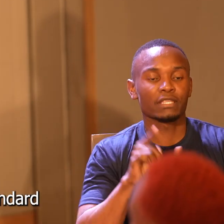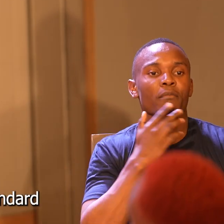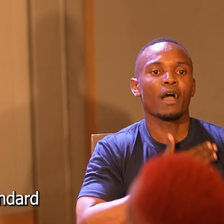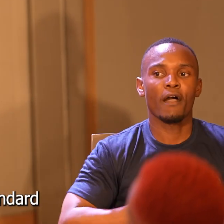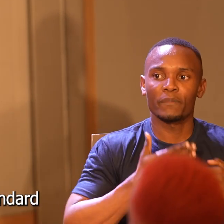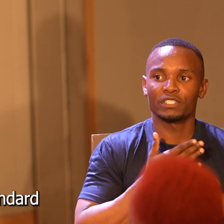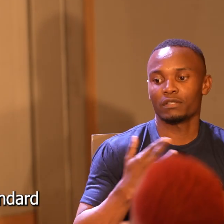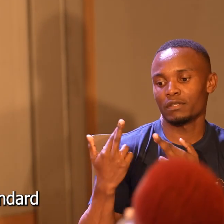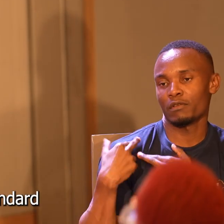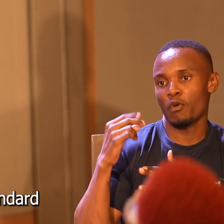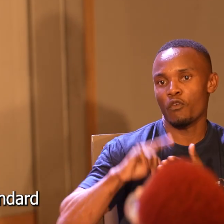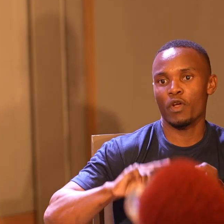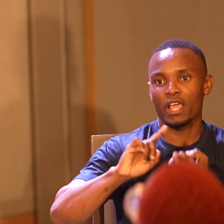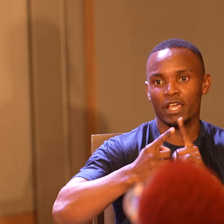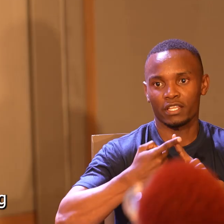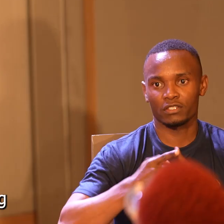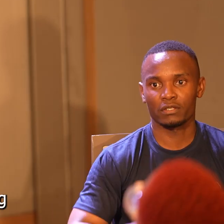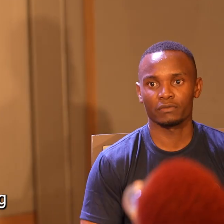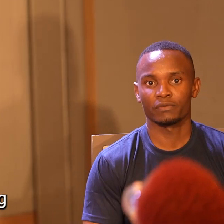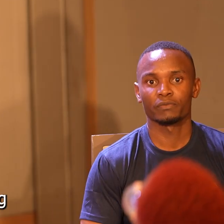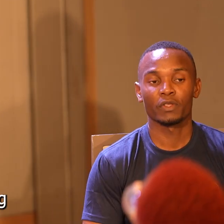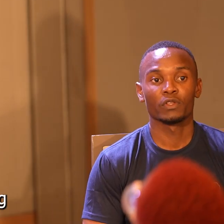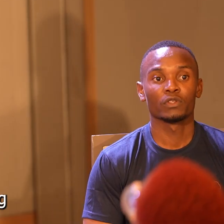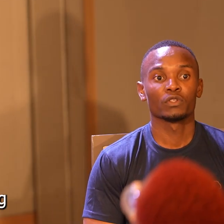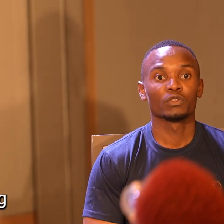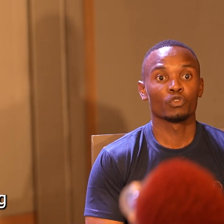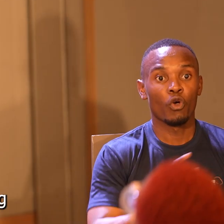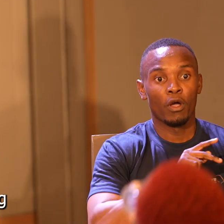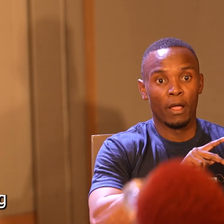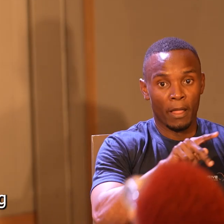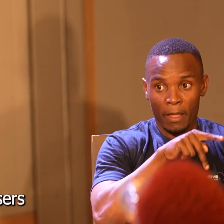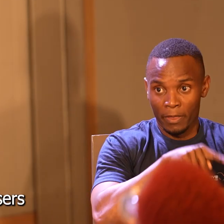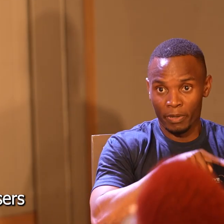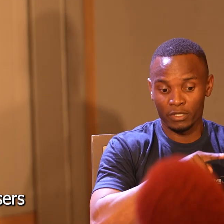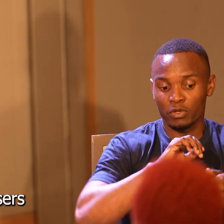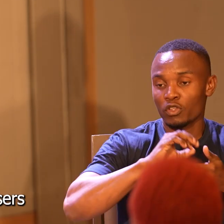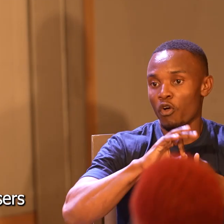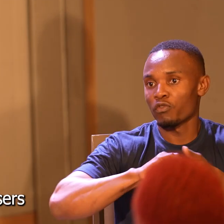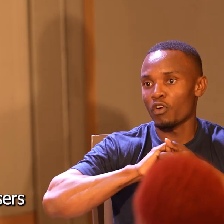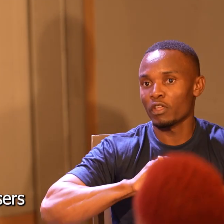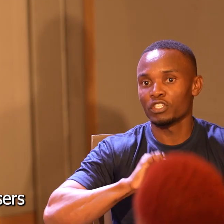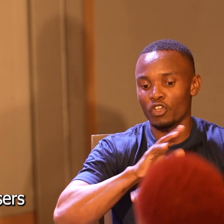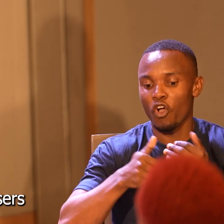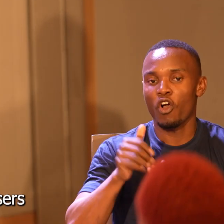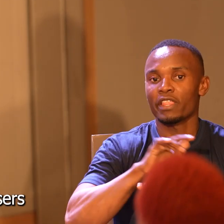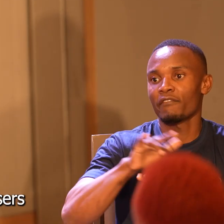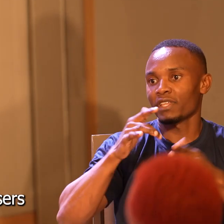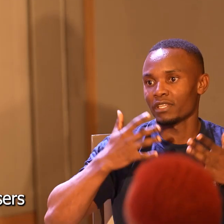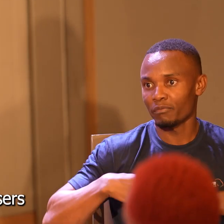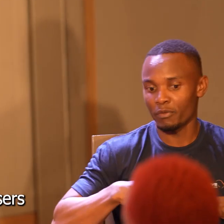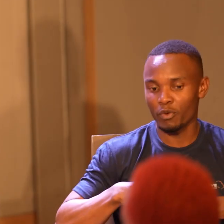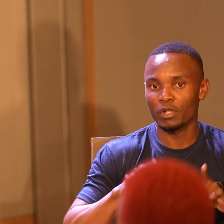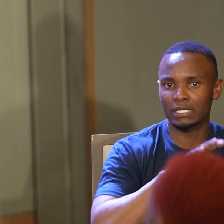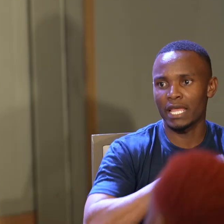appreciate the role of that standard. So those principles of engaging the affected persons,